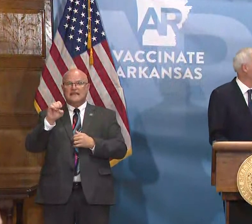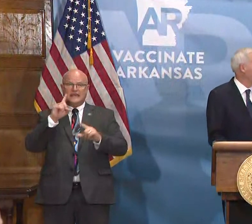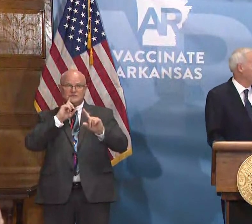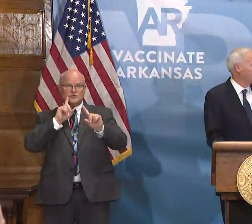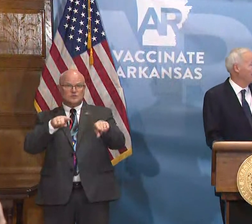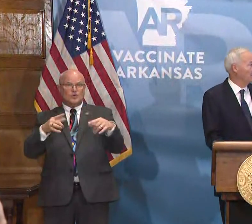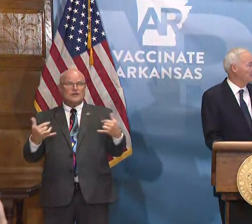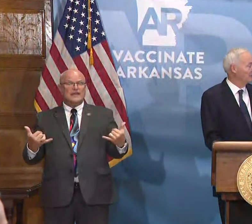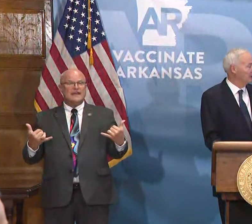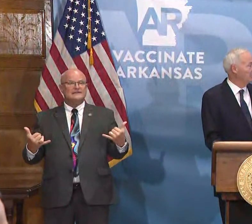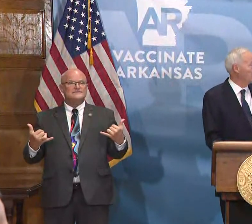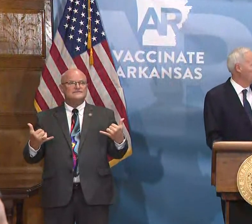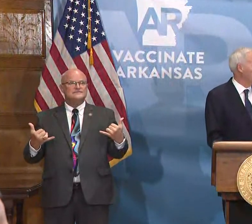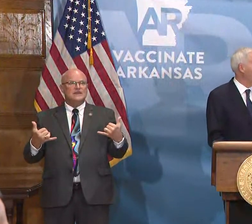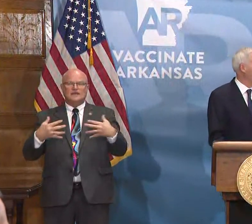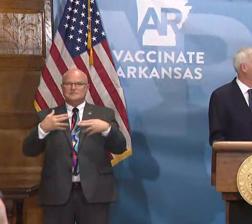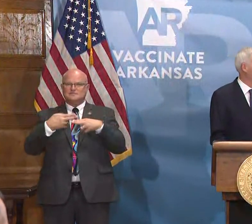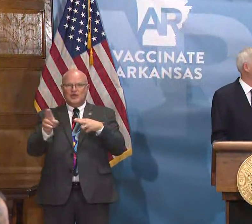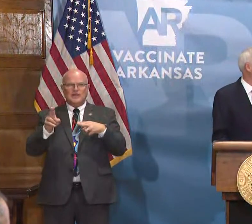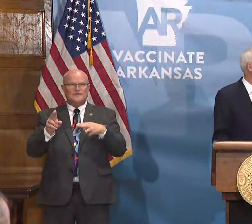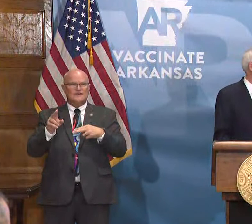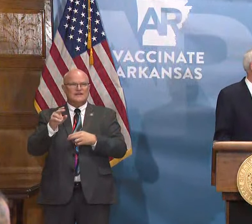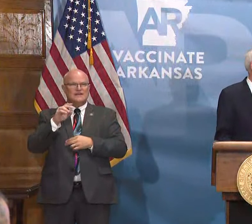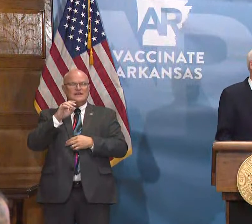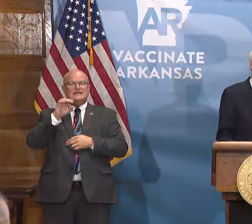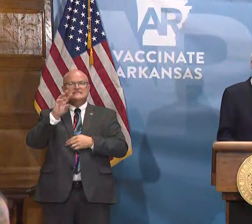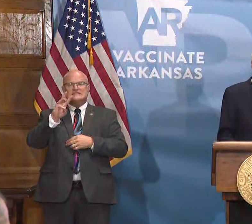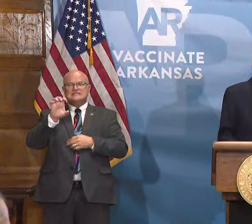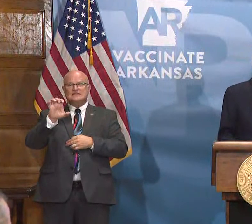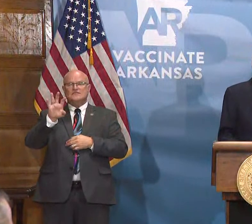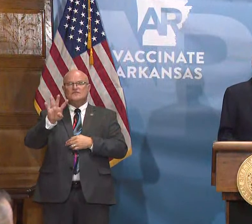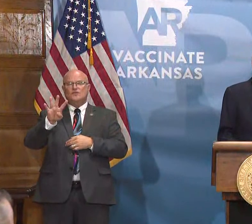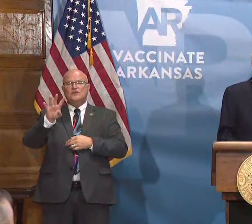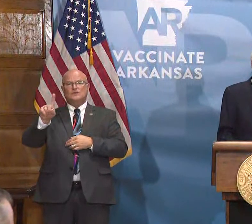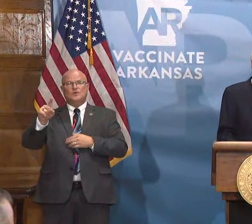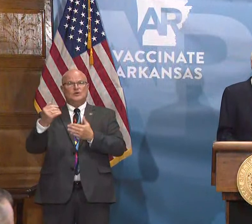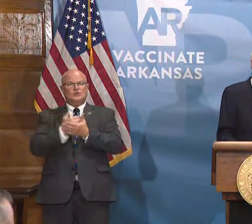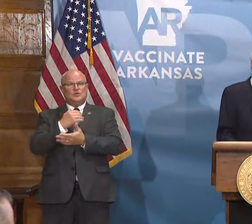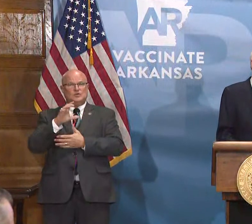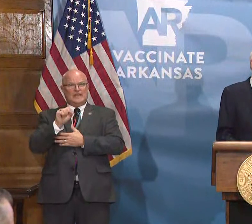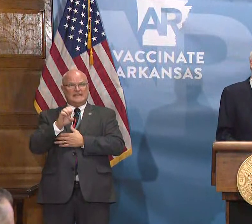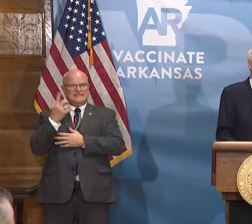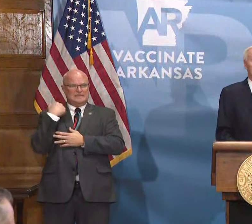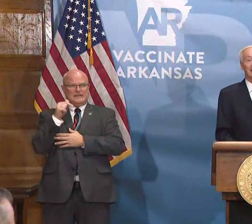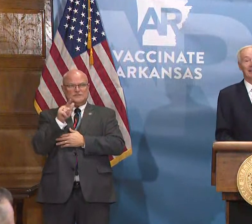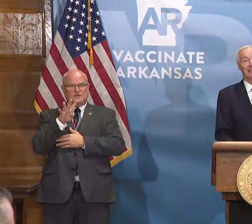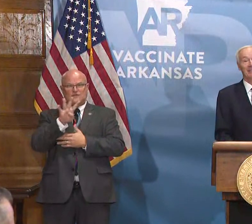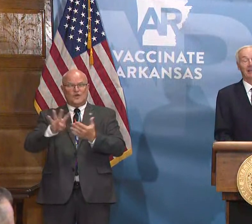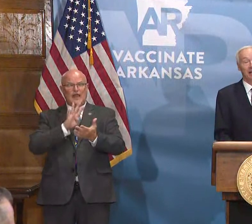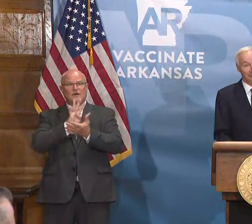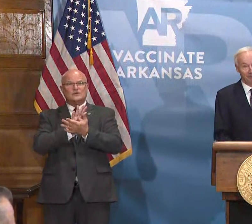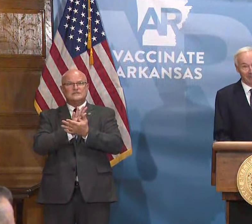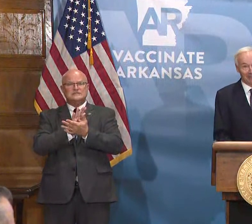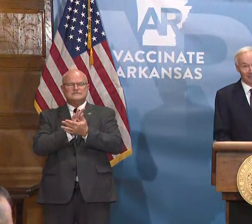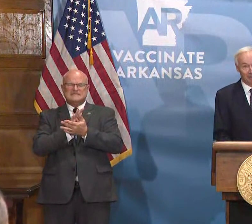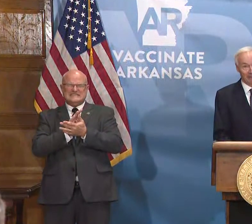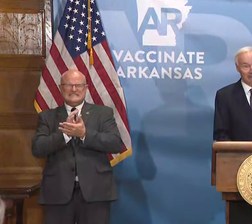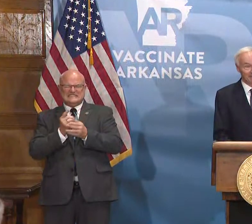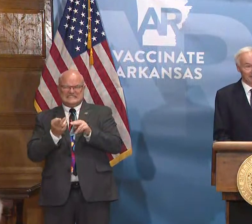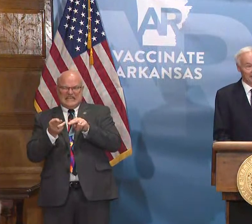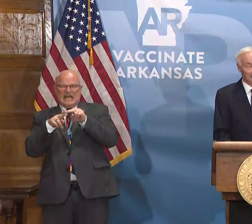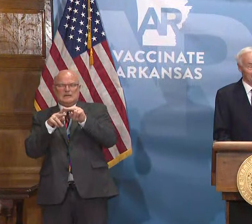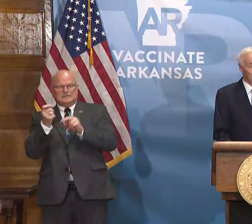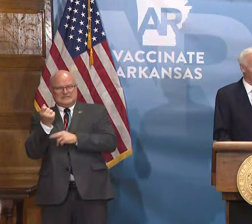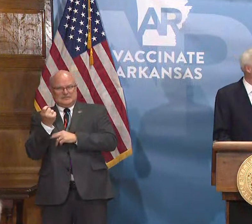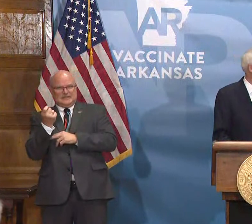report, which will be brief, but our 641 new cases last 24 hours is up from last